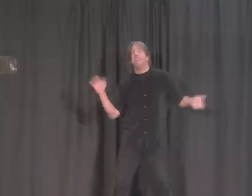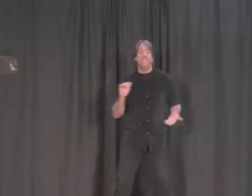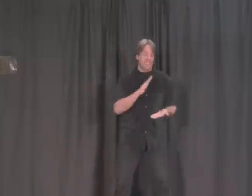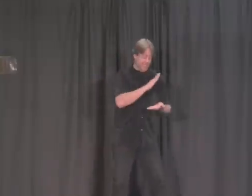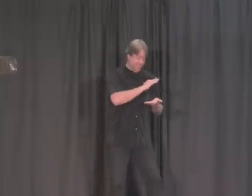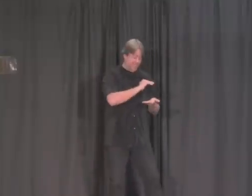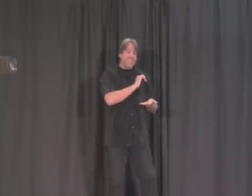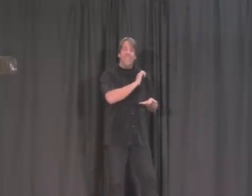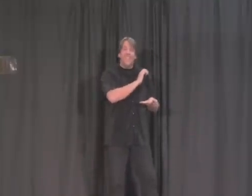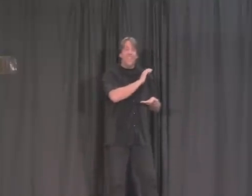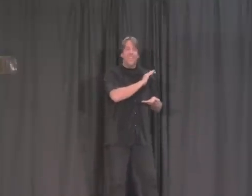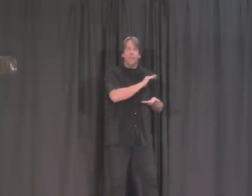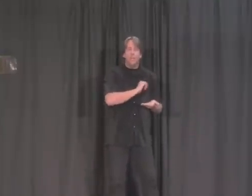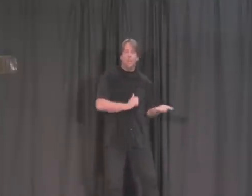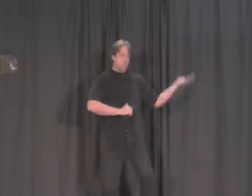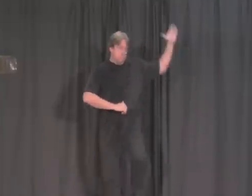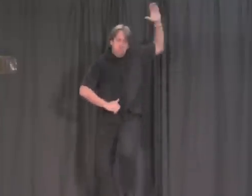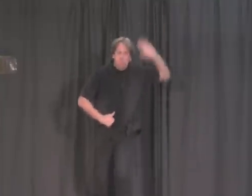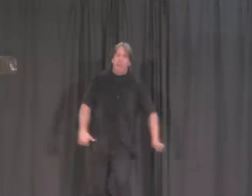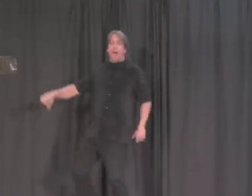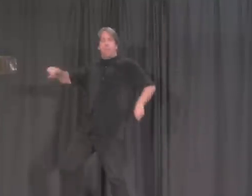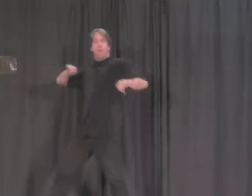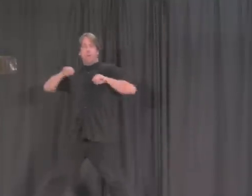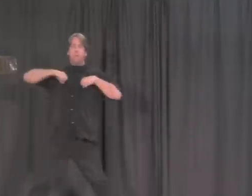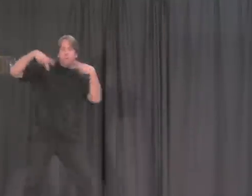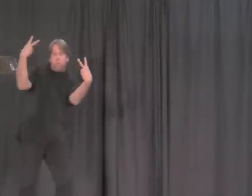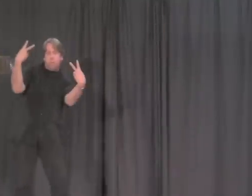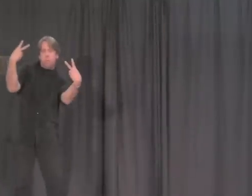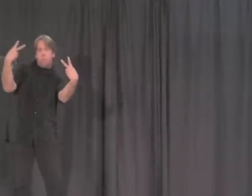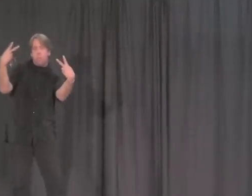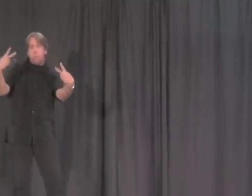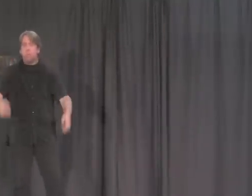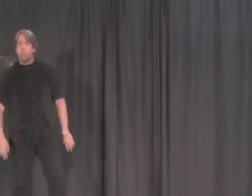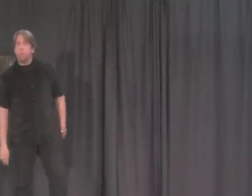this. And the Gallaudet football player shot the cat.